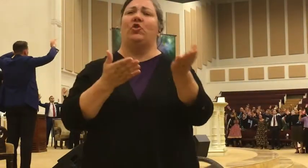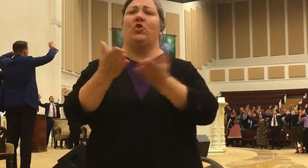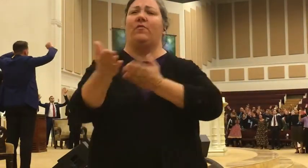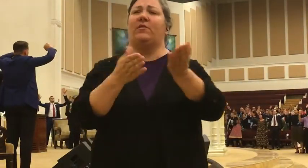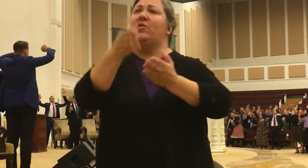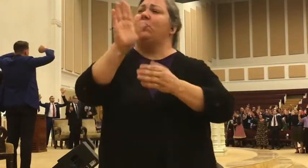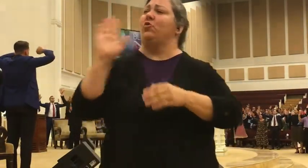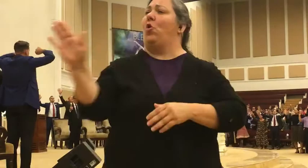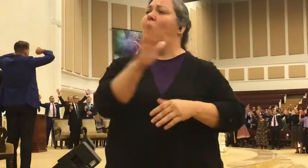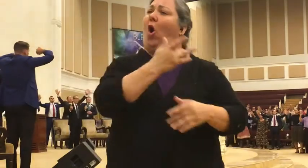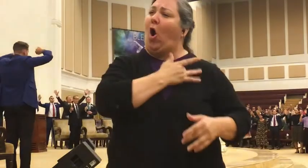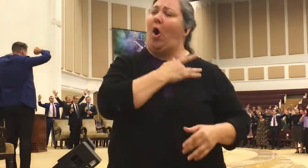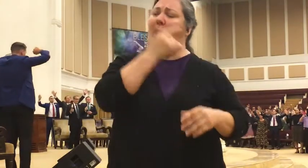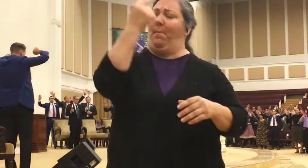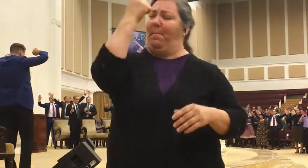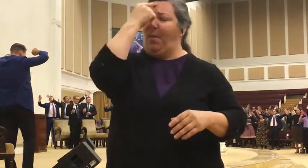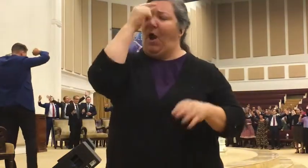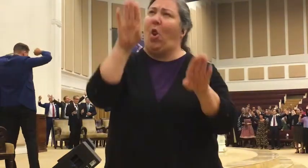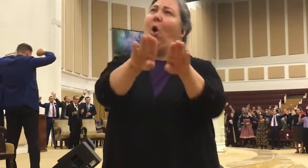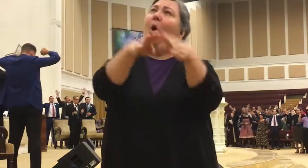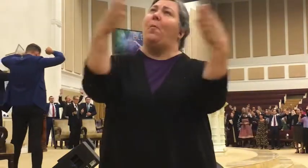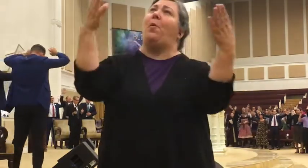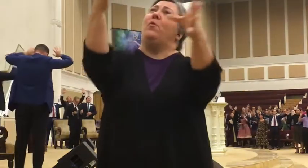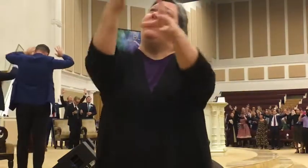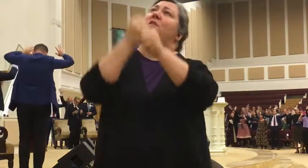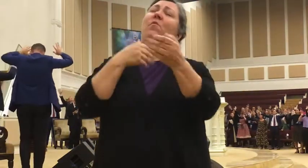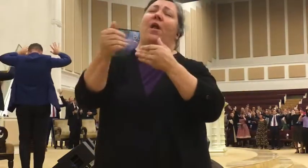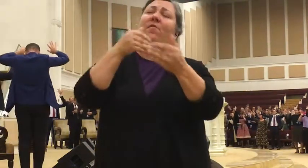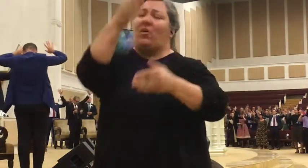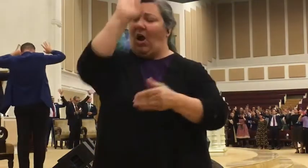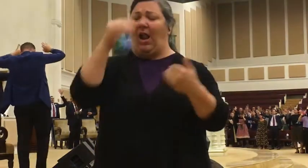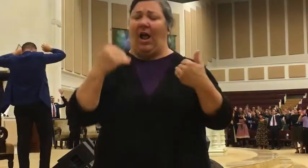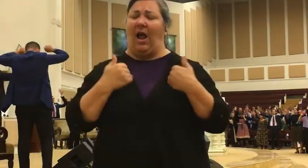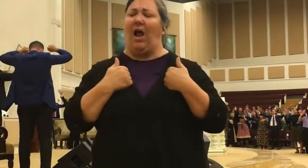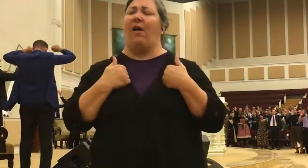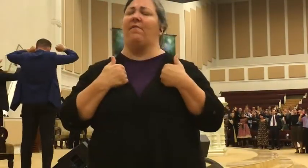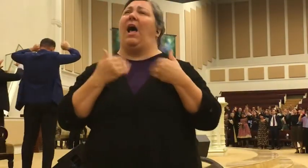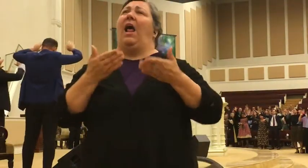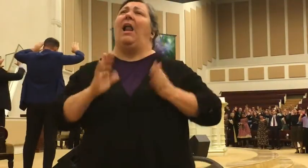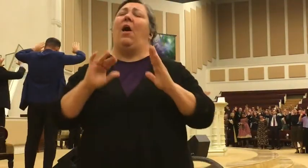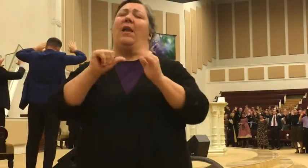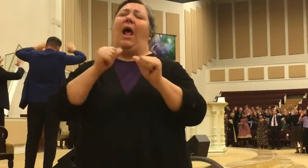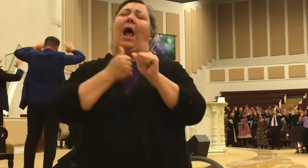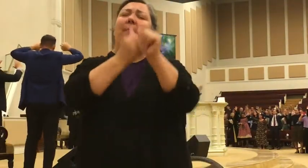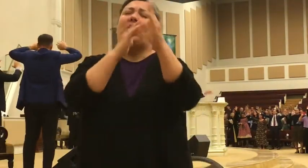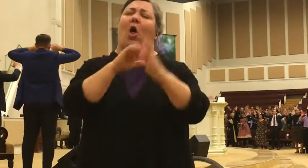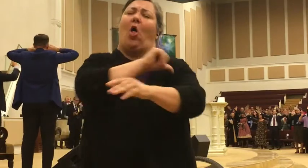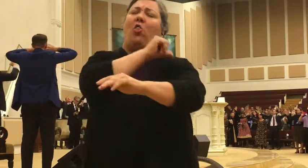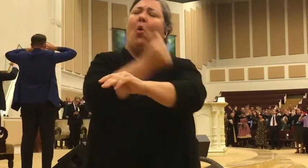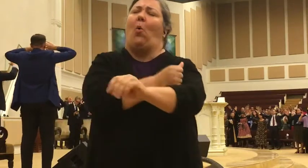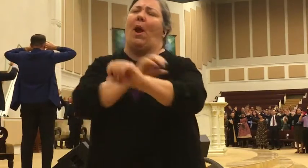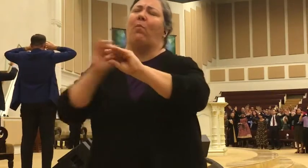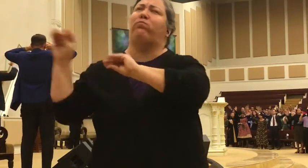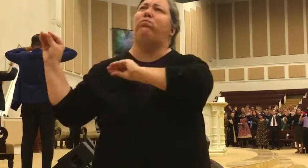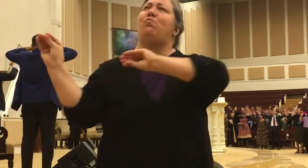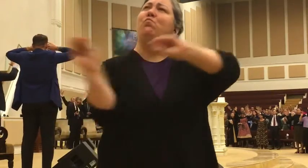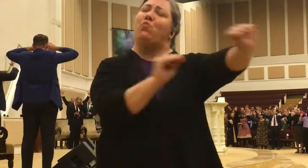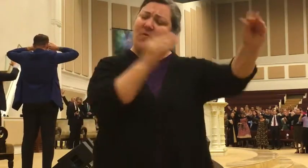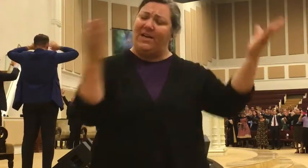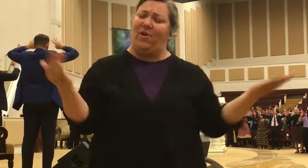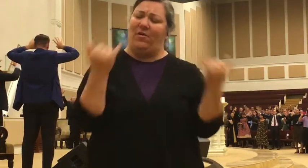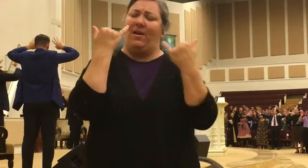your mind to receive what God has for us. Come on, lift your voice. Let there be an apostolic authority that sweeps across this